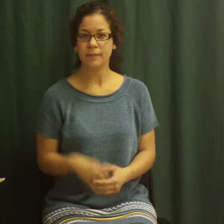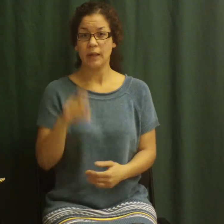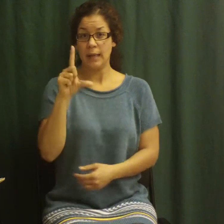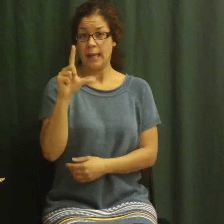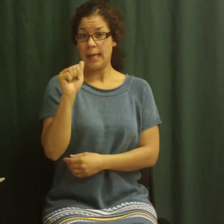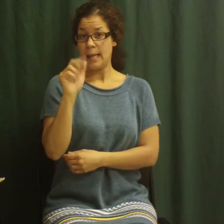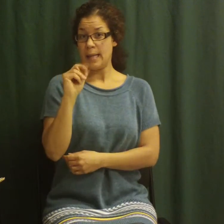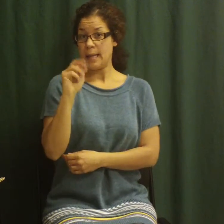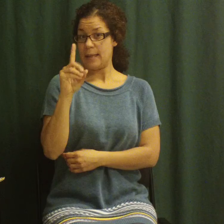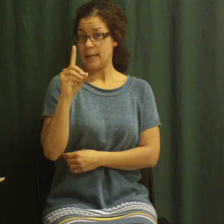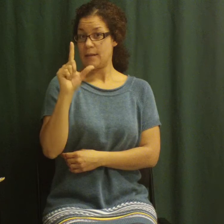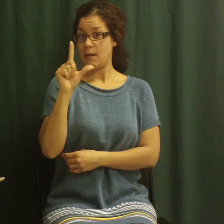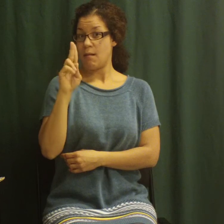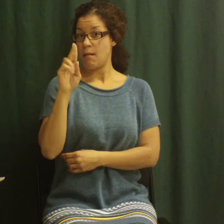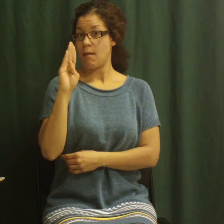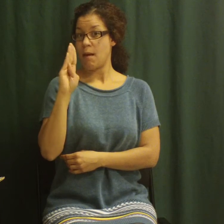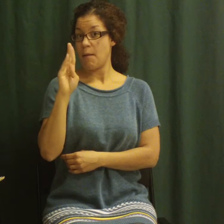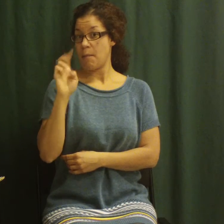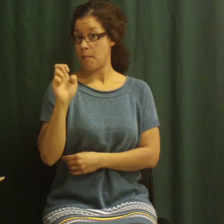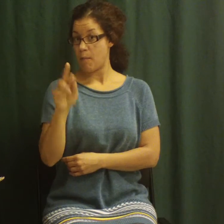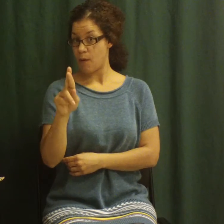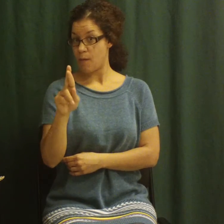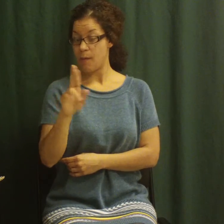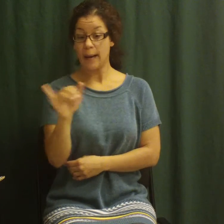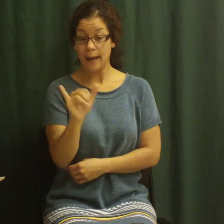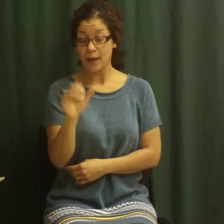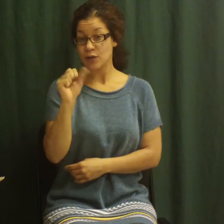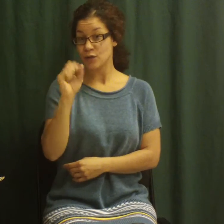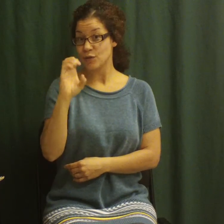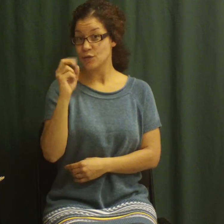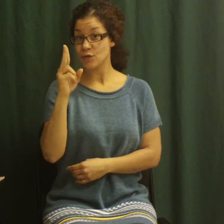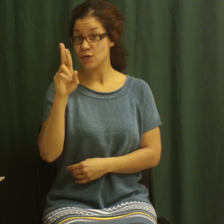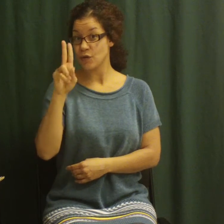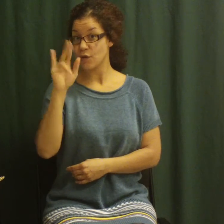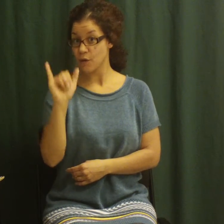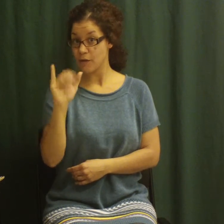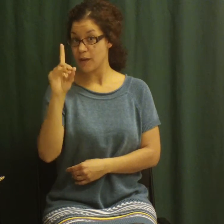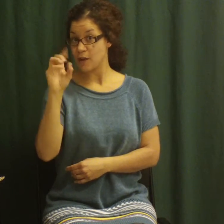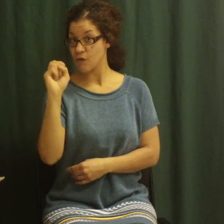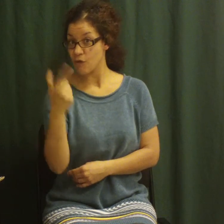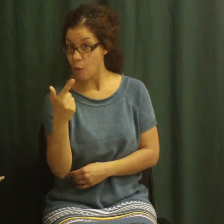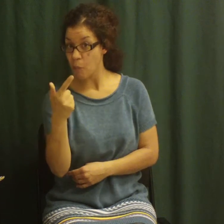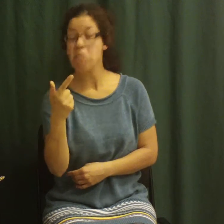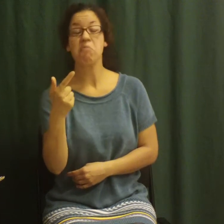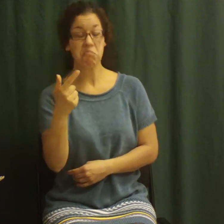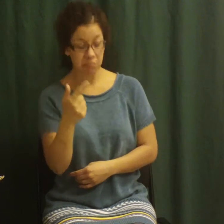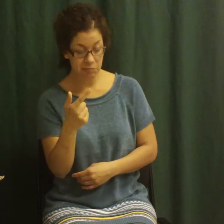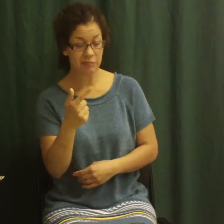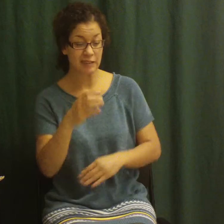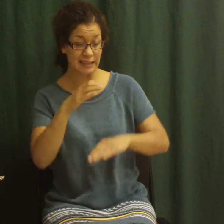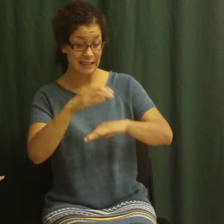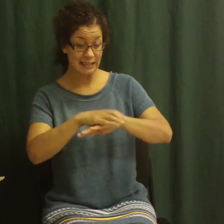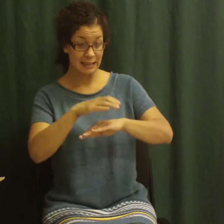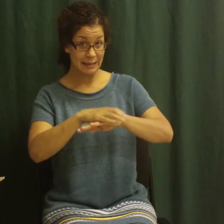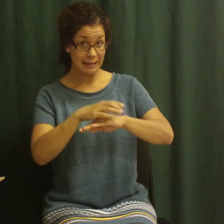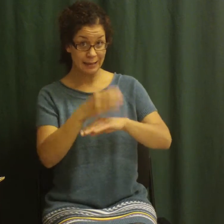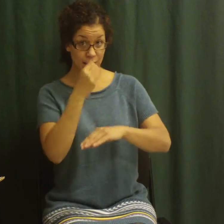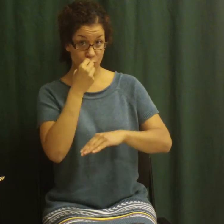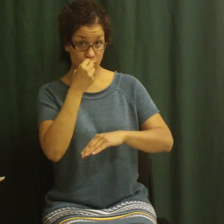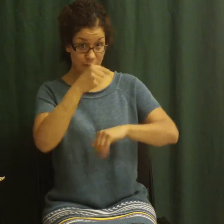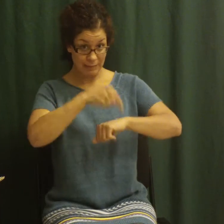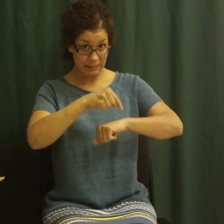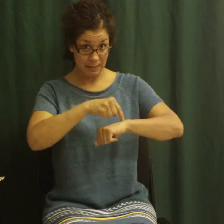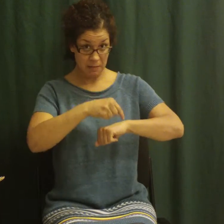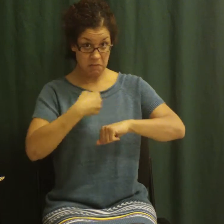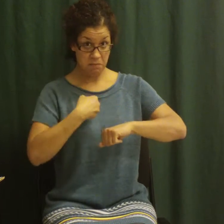"land lobber" and "scurry dog." By dinner time, I could speak pirate perfectly.